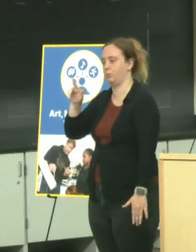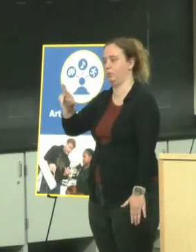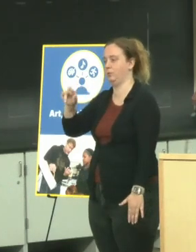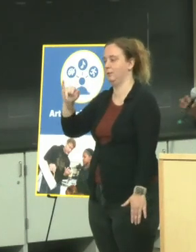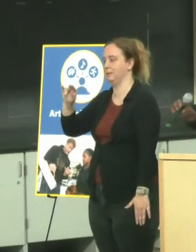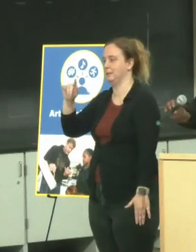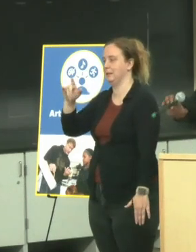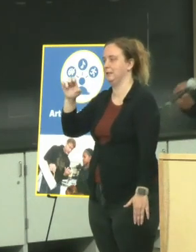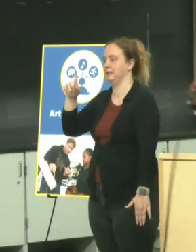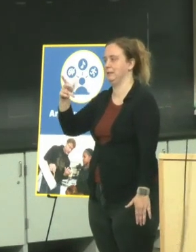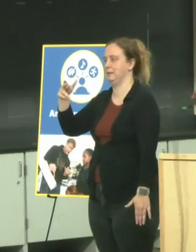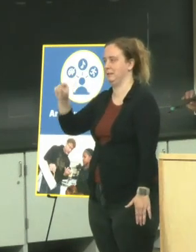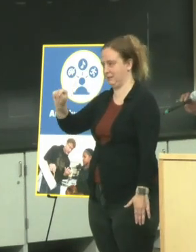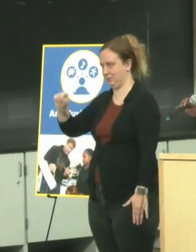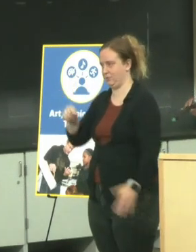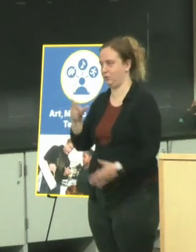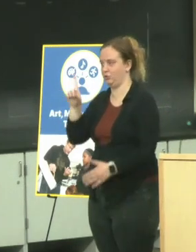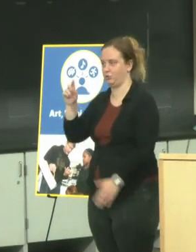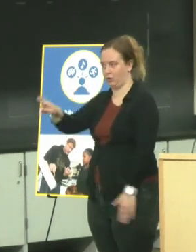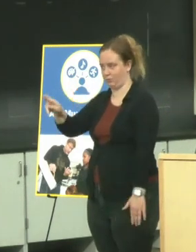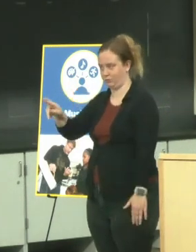Jones.